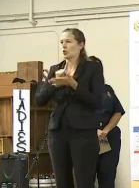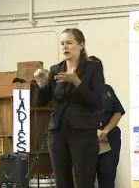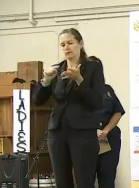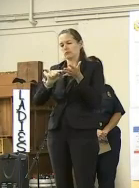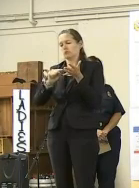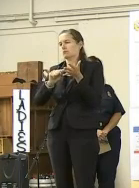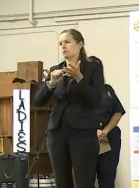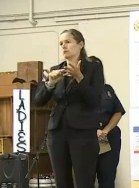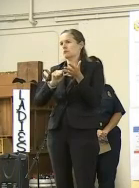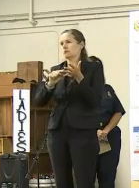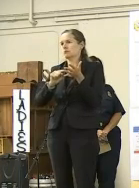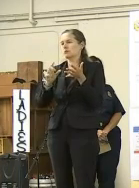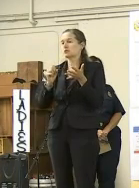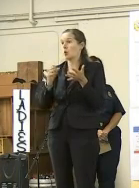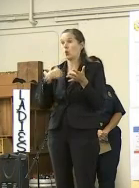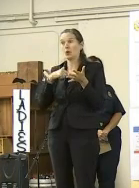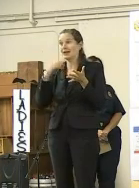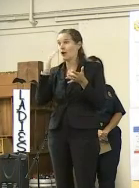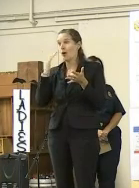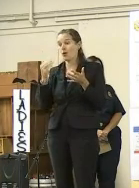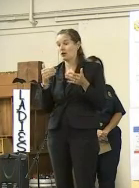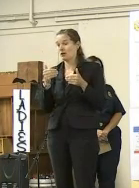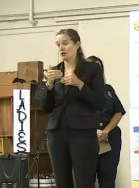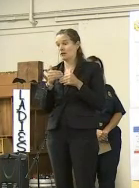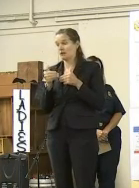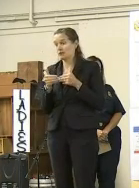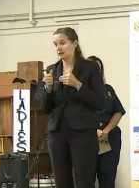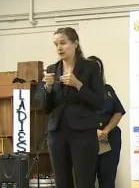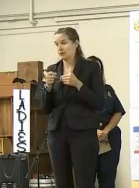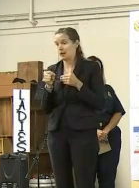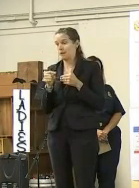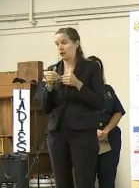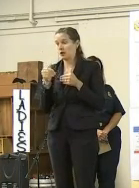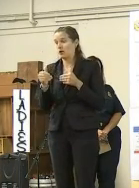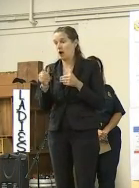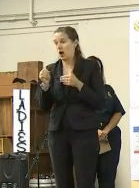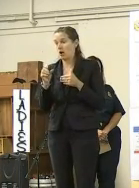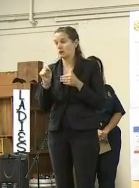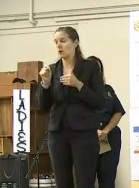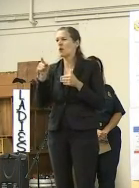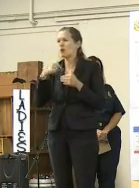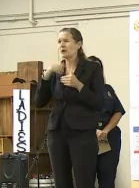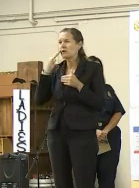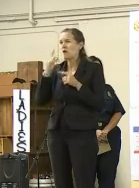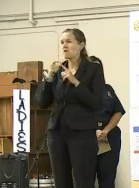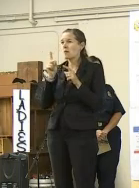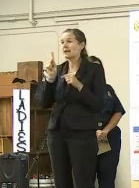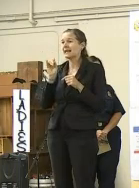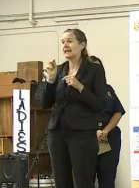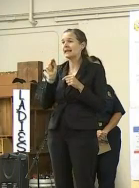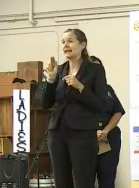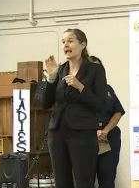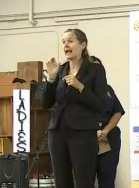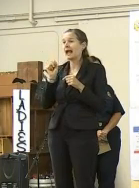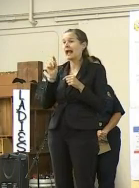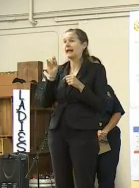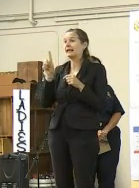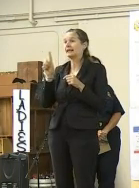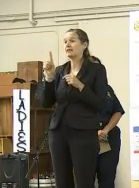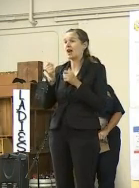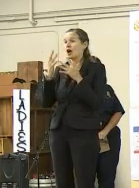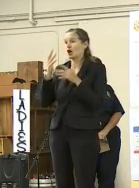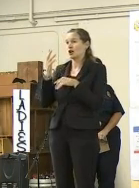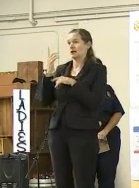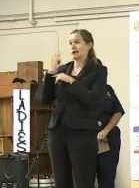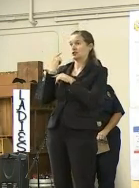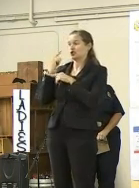in September, October. We keep talking about it here, the fire history here from the Kincaid fire last year was in October. The fires from the Atlas and the